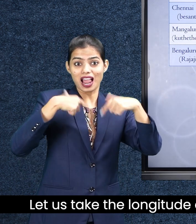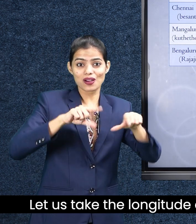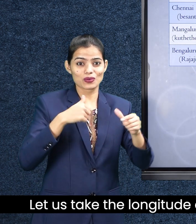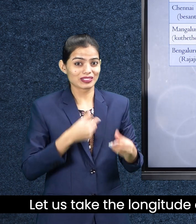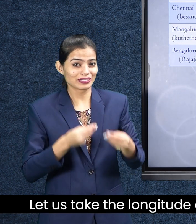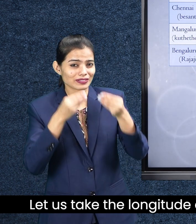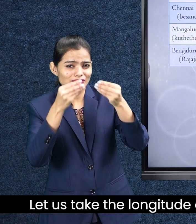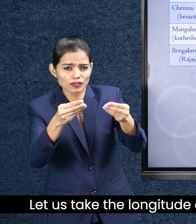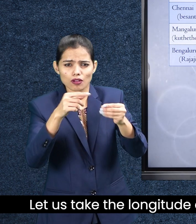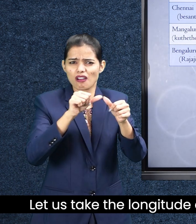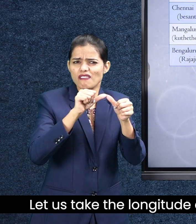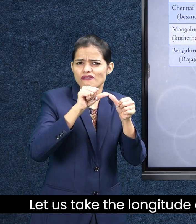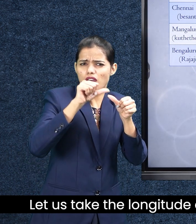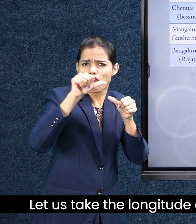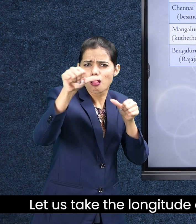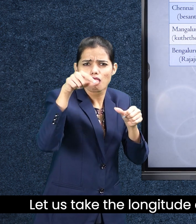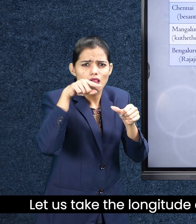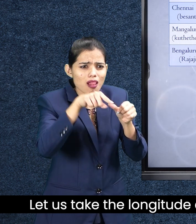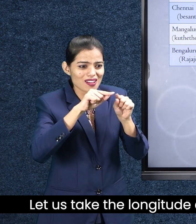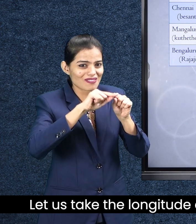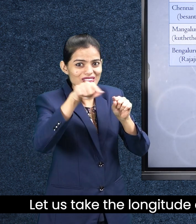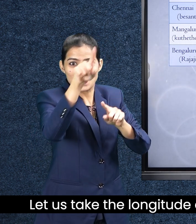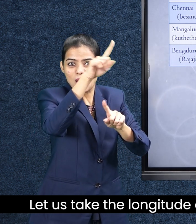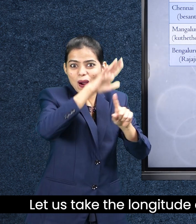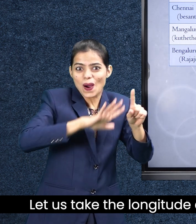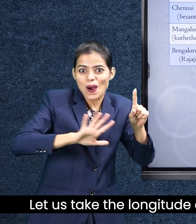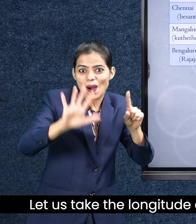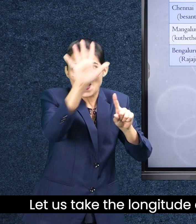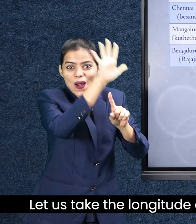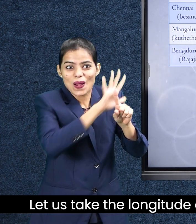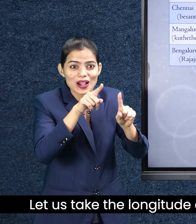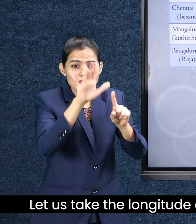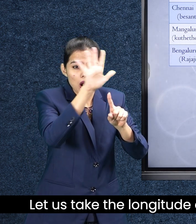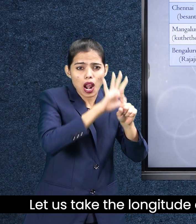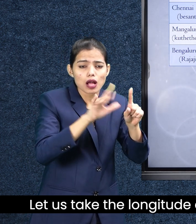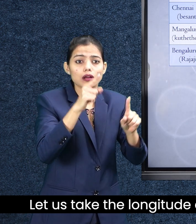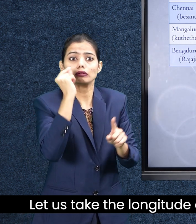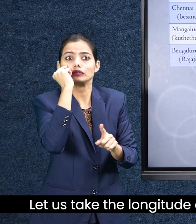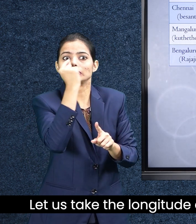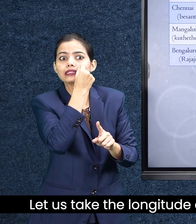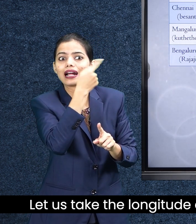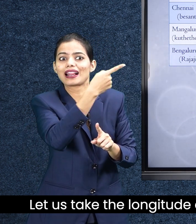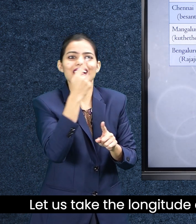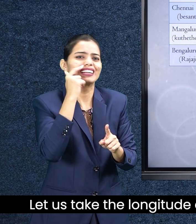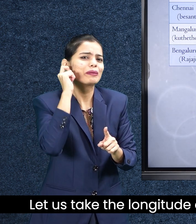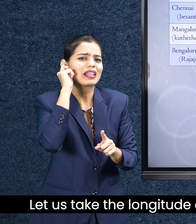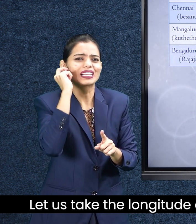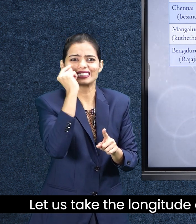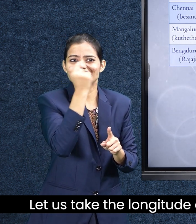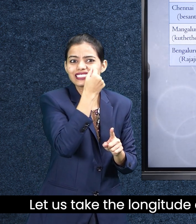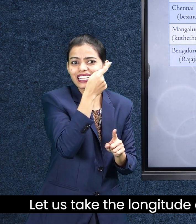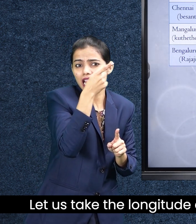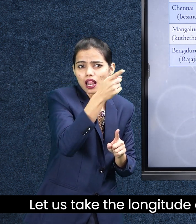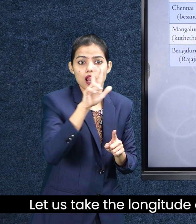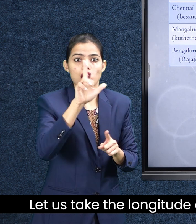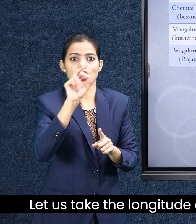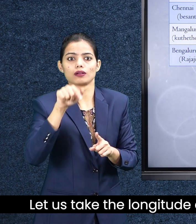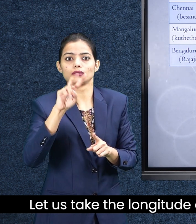Let us take the longitude and latitude Bay of Chennai 80.27 degree east, 13